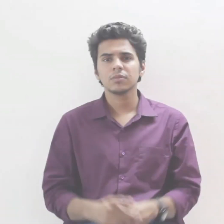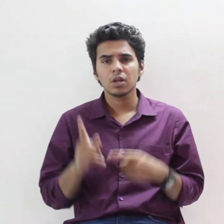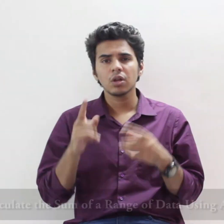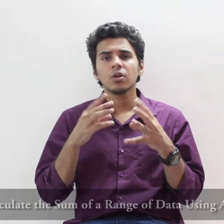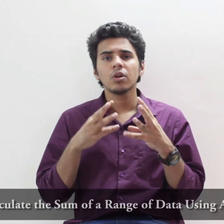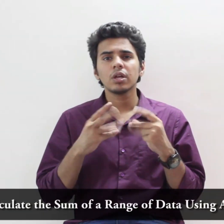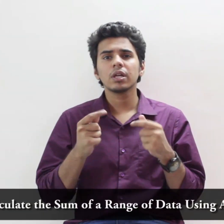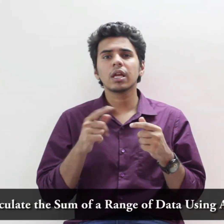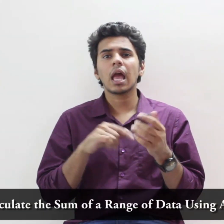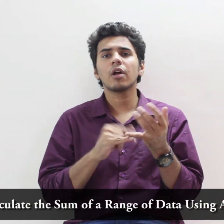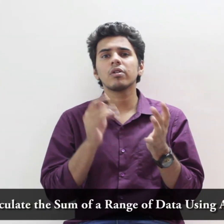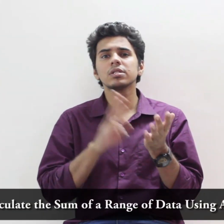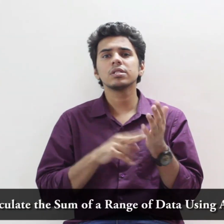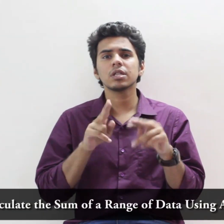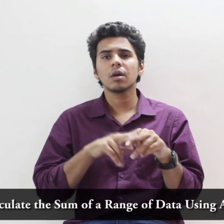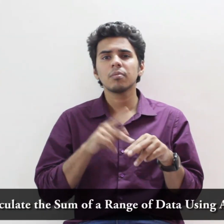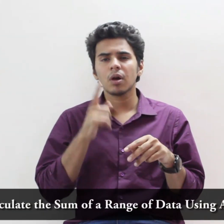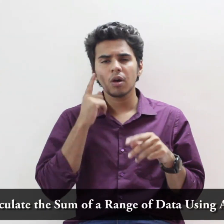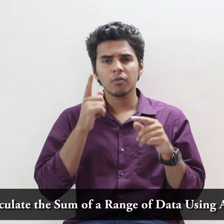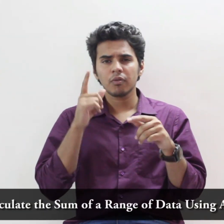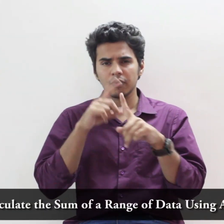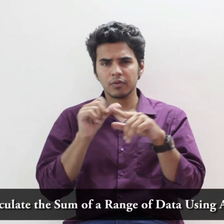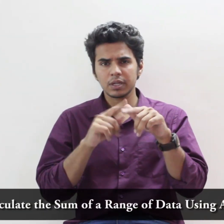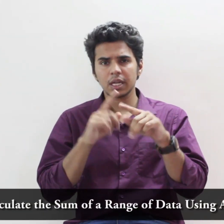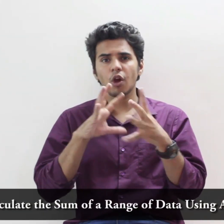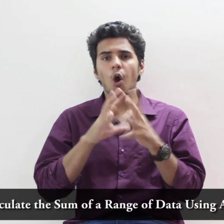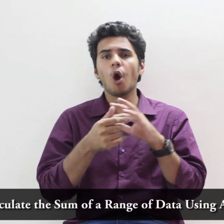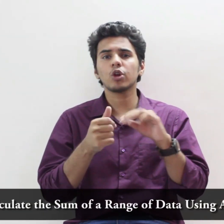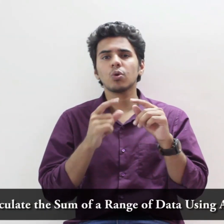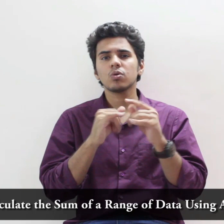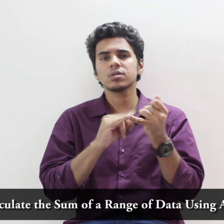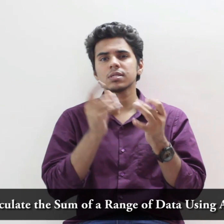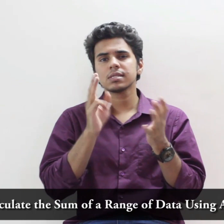To calculate the sum of a range of data using AutoSum.